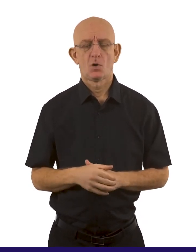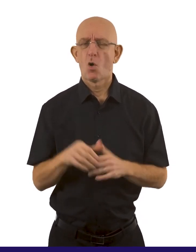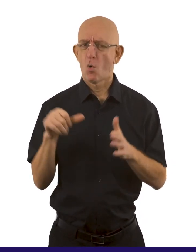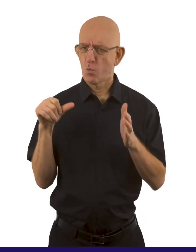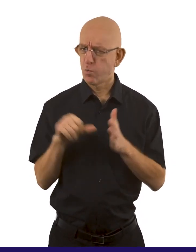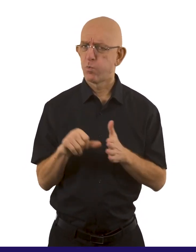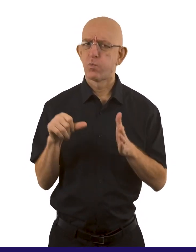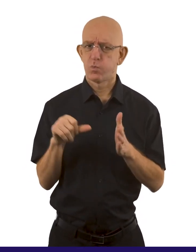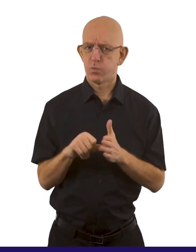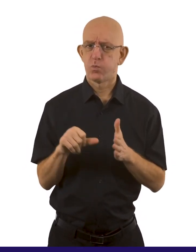Very difficult,